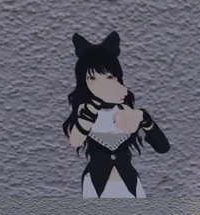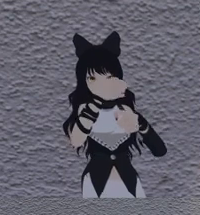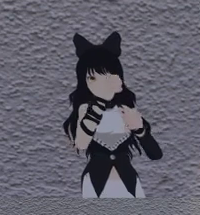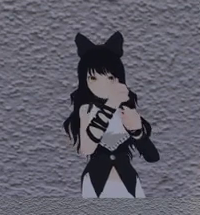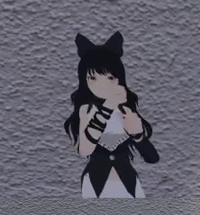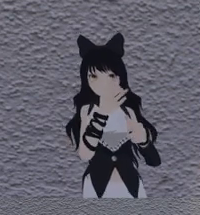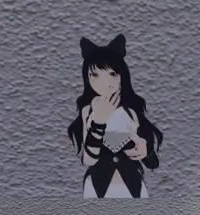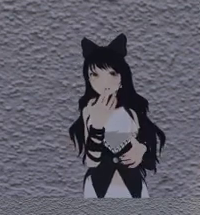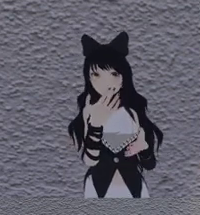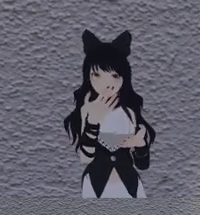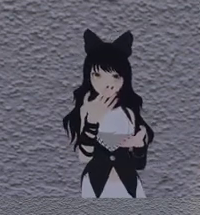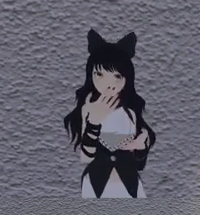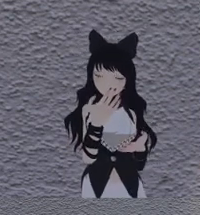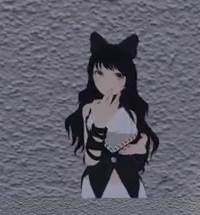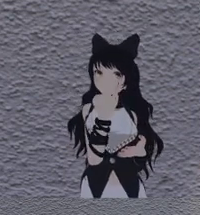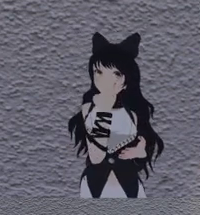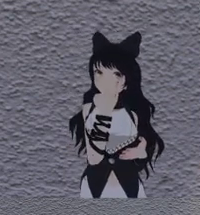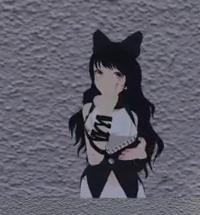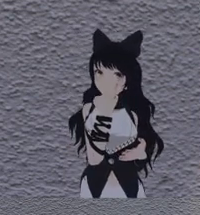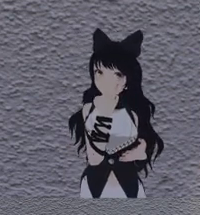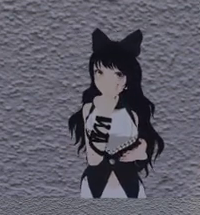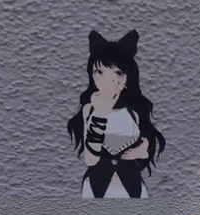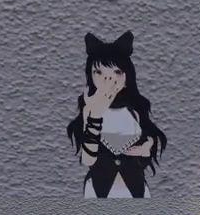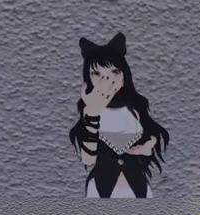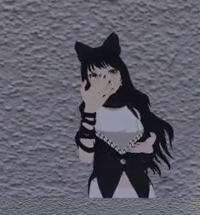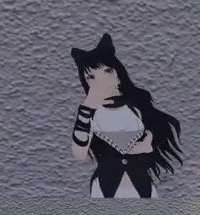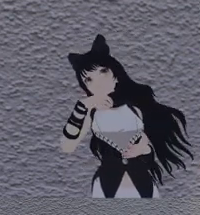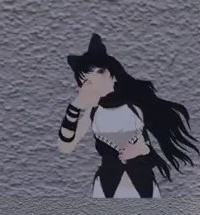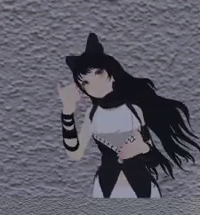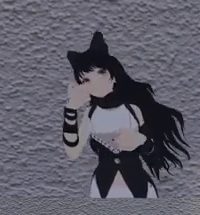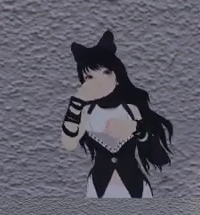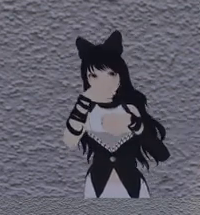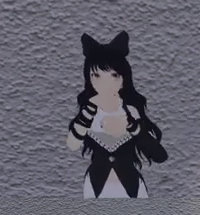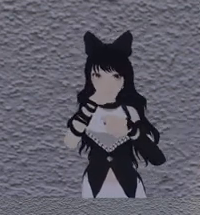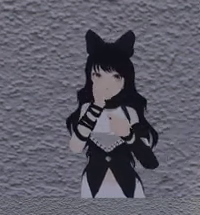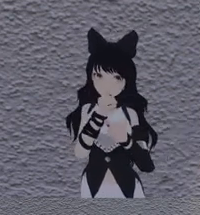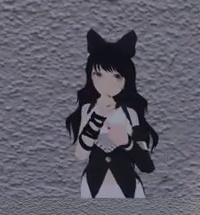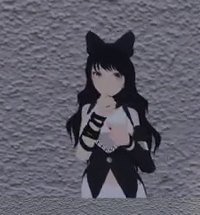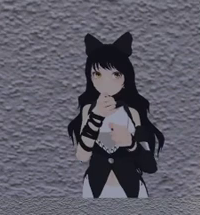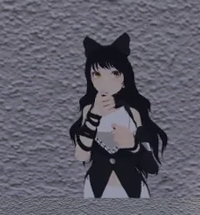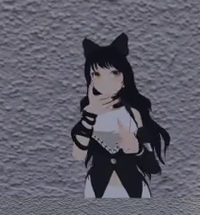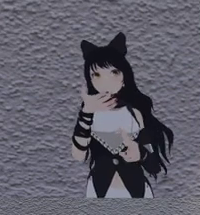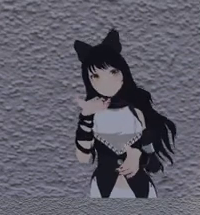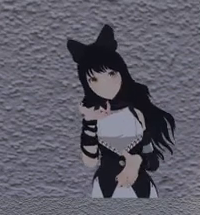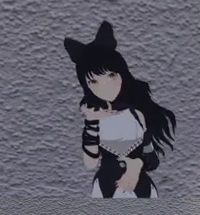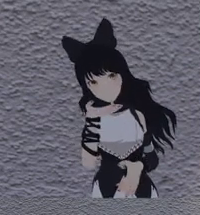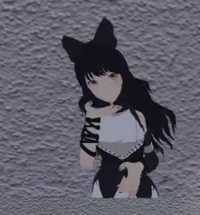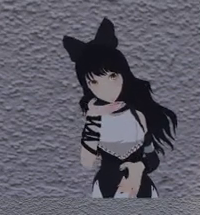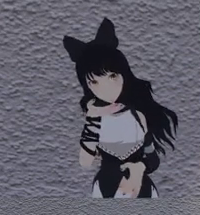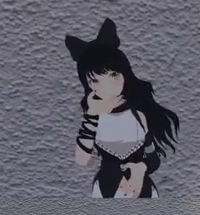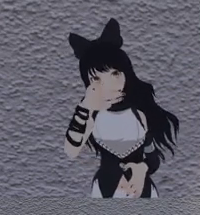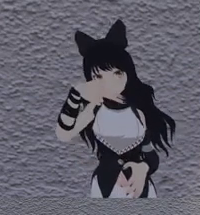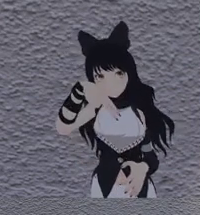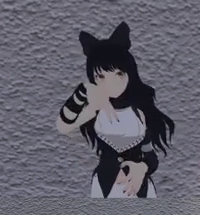Like I make food. Yeah. Or I make